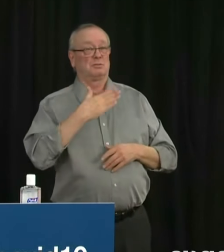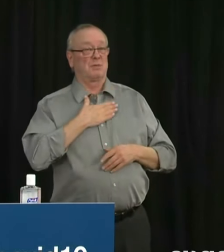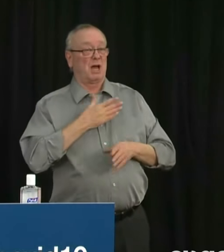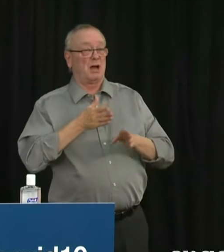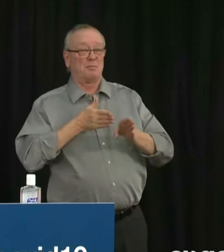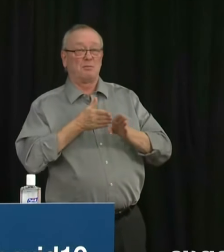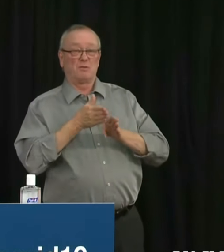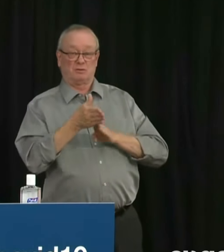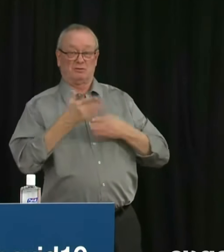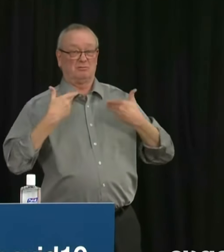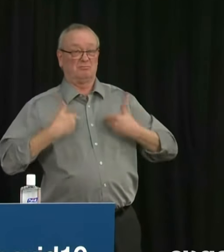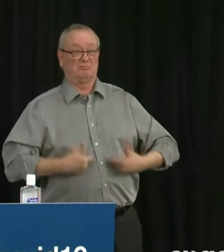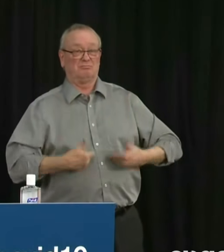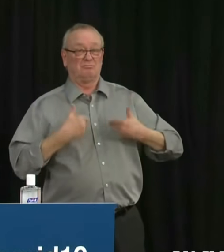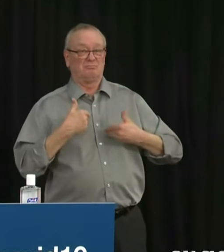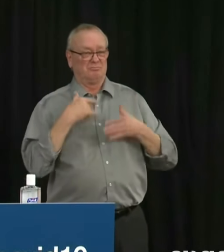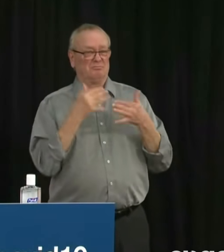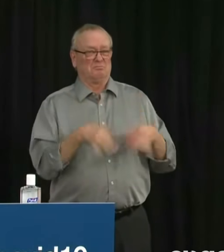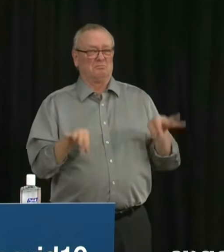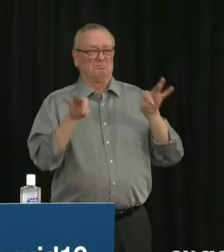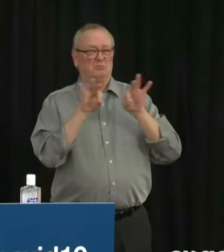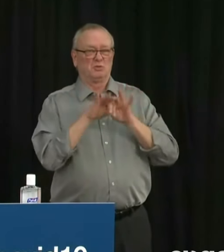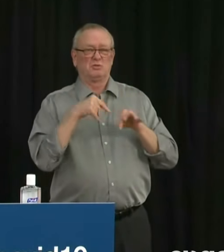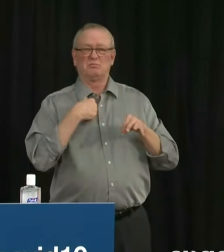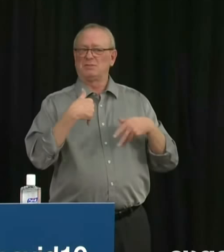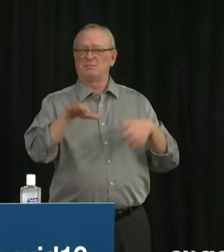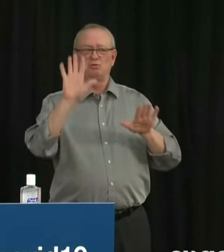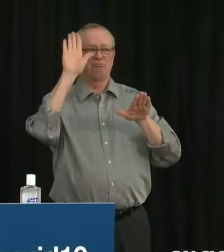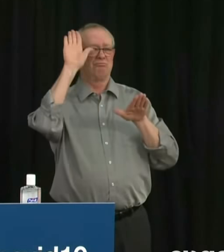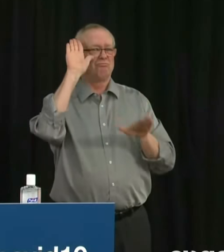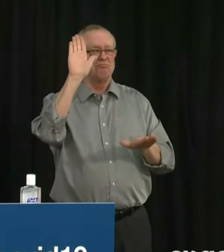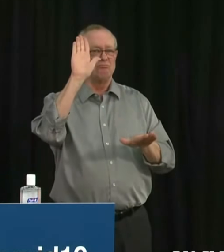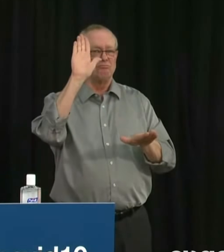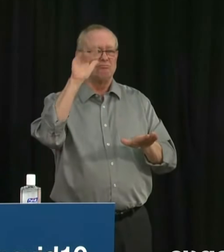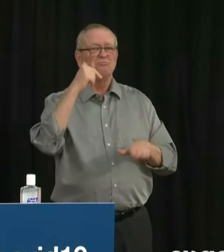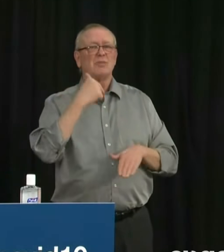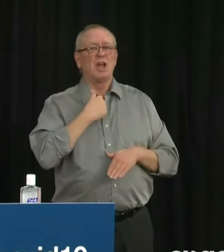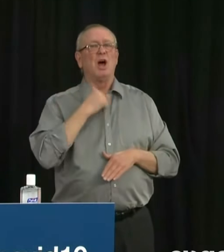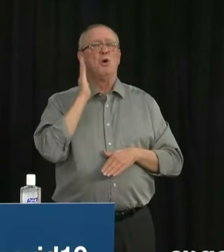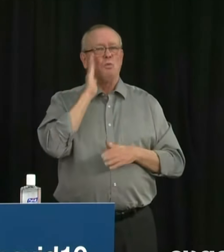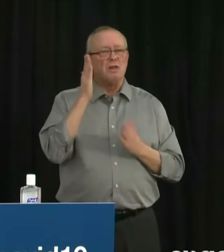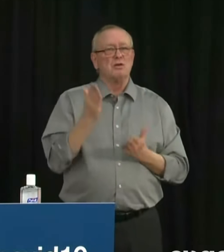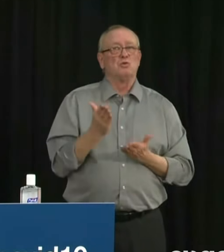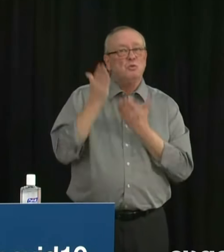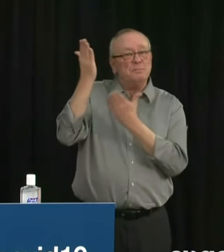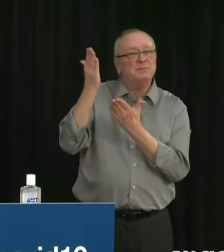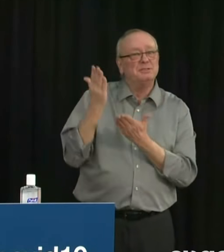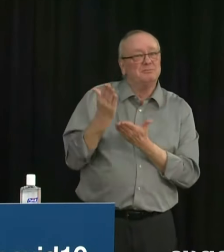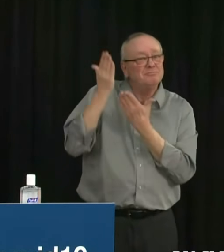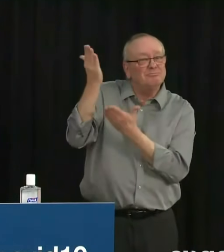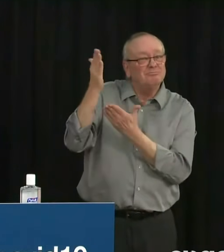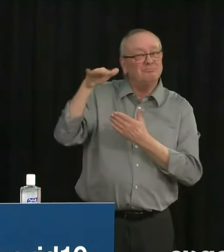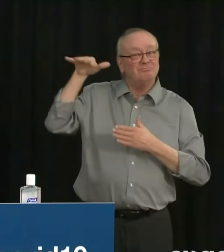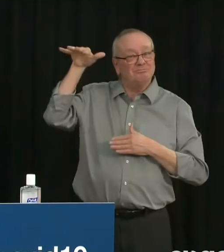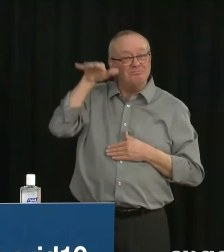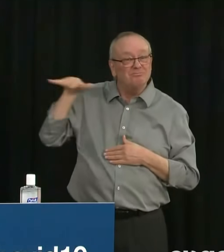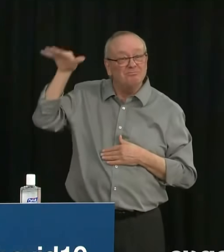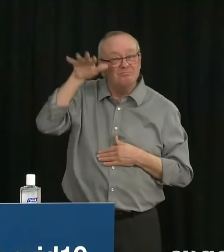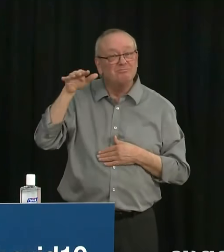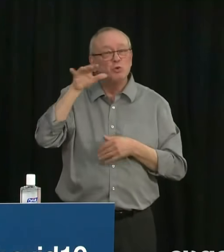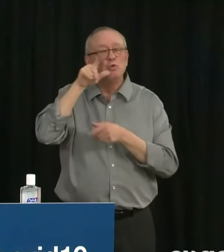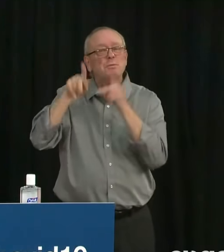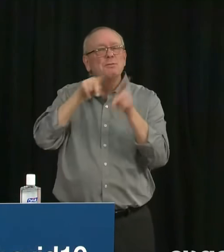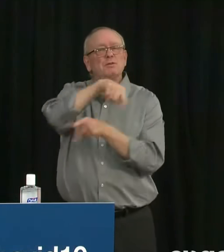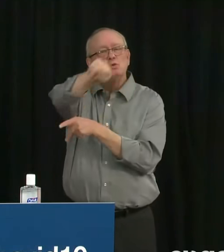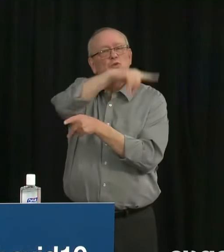taken an oath that indicates that I will provide the recommendations to elected officials in